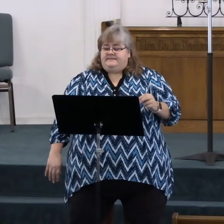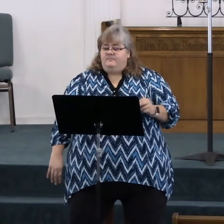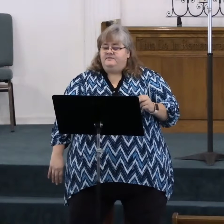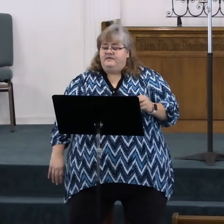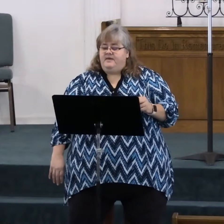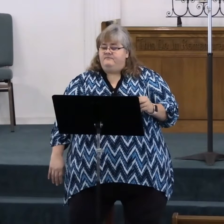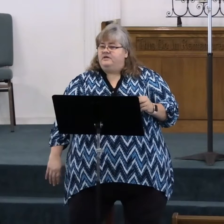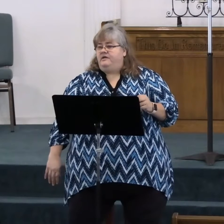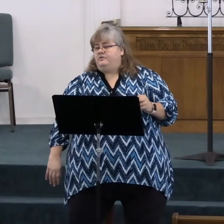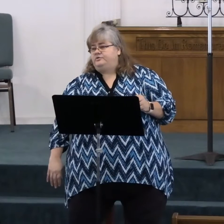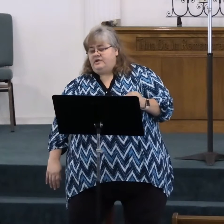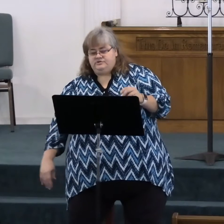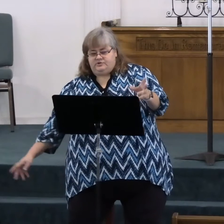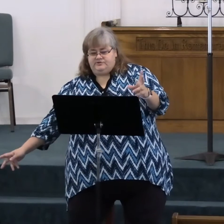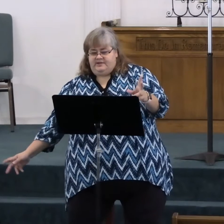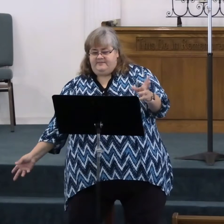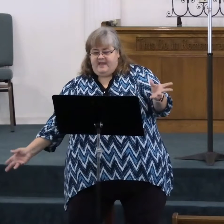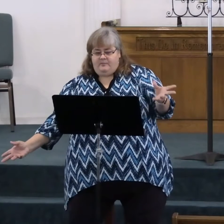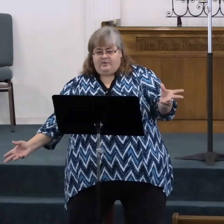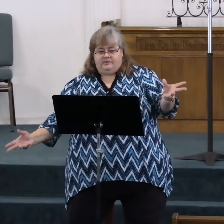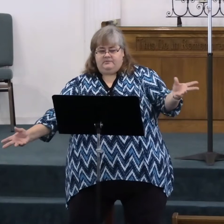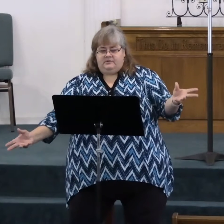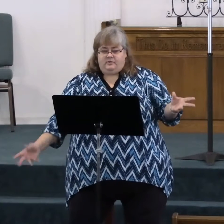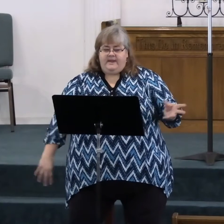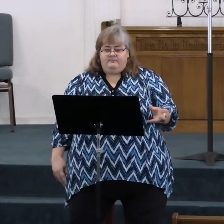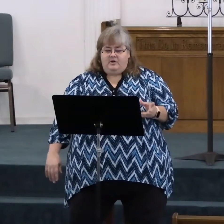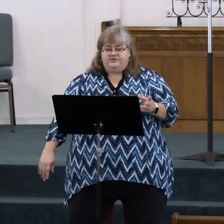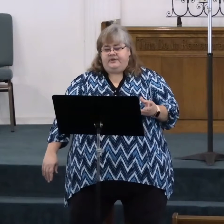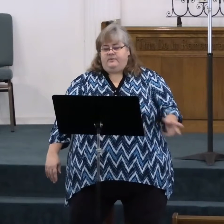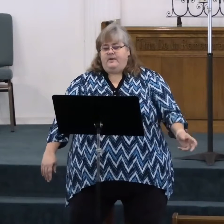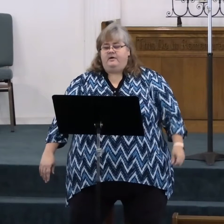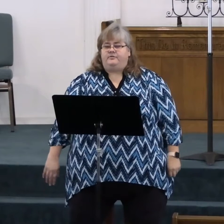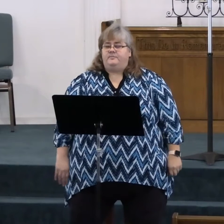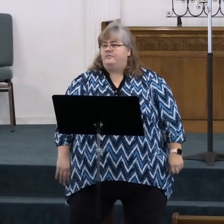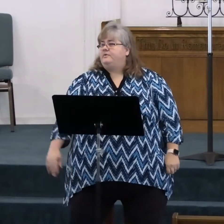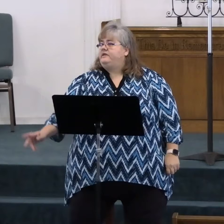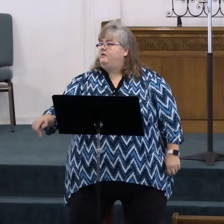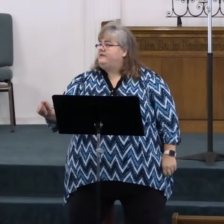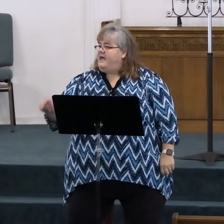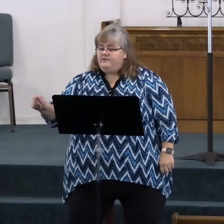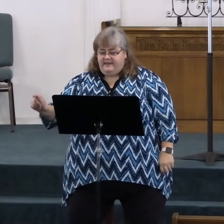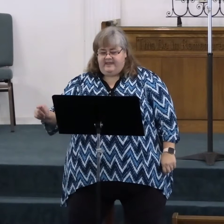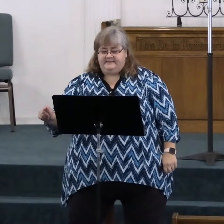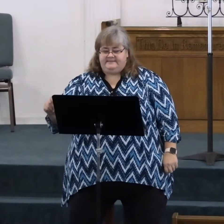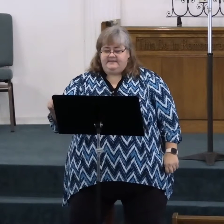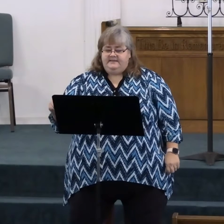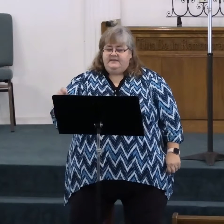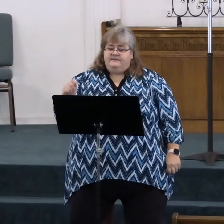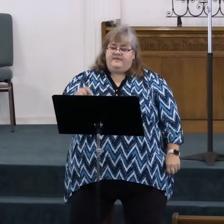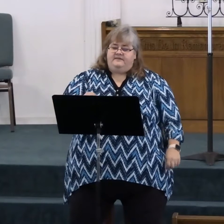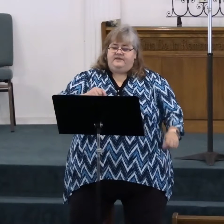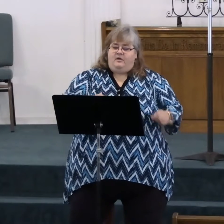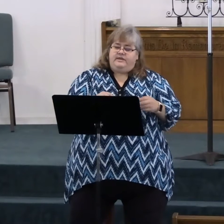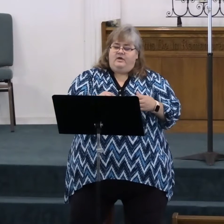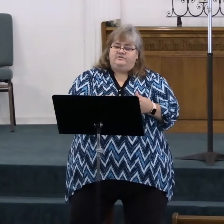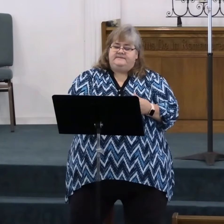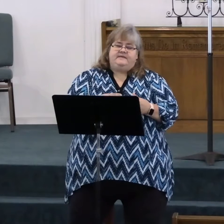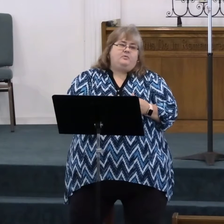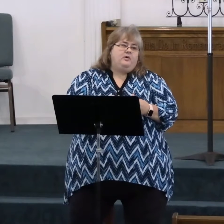Some of them have uncovered treasures that were great monetary wealth. But we know nowadays that the archaeologists that are